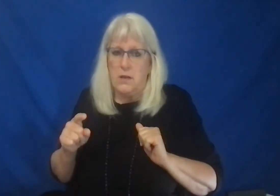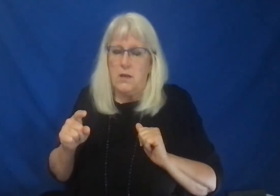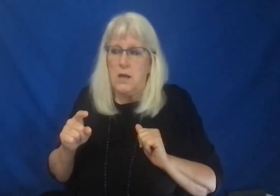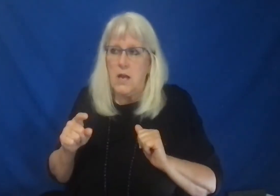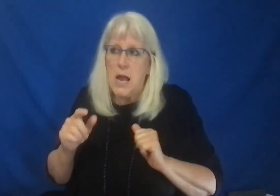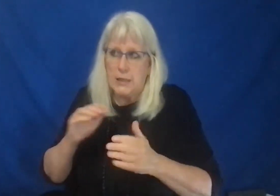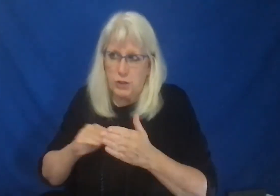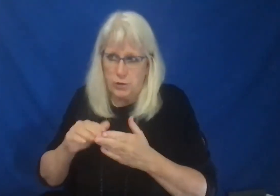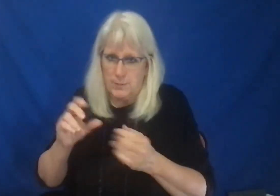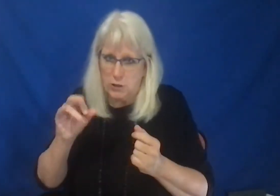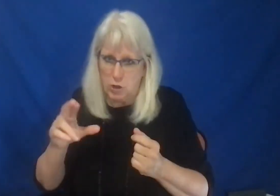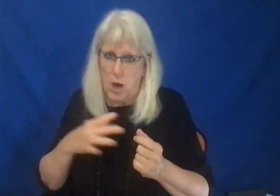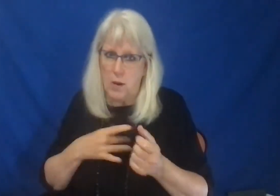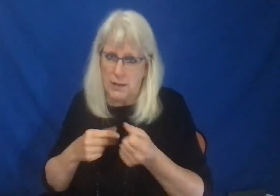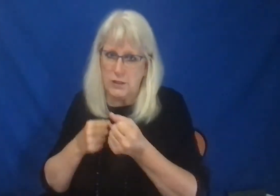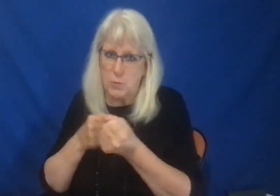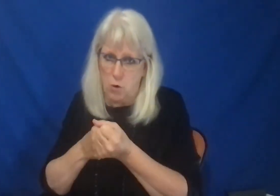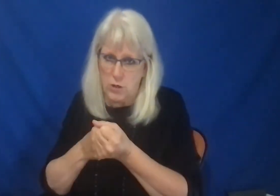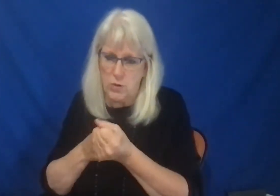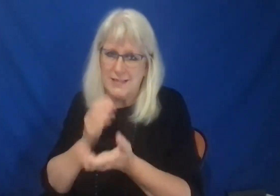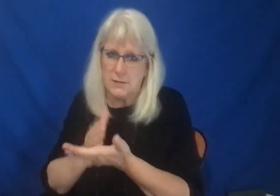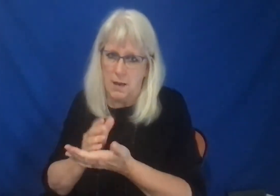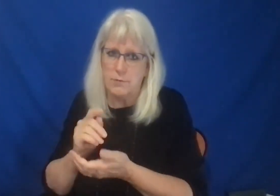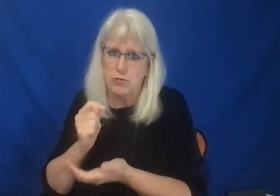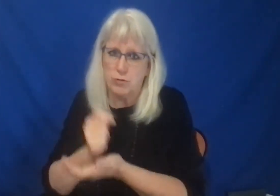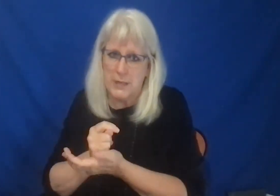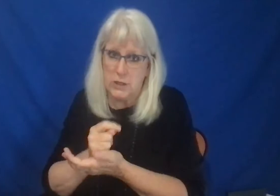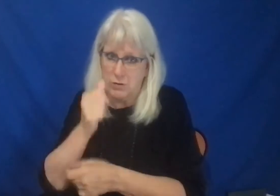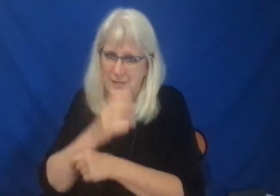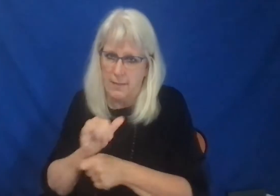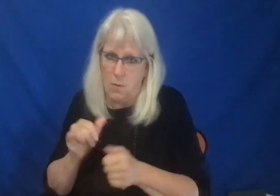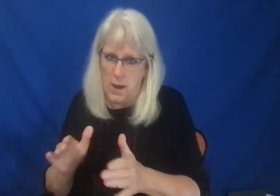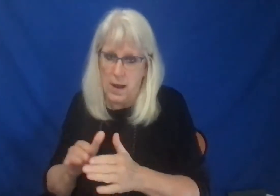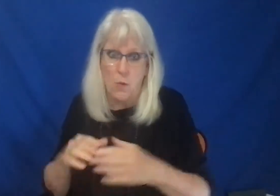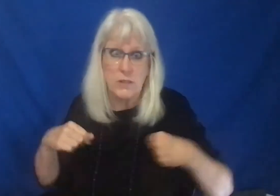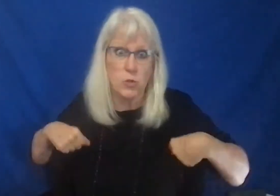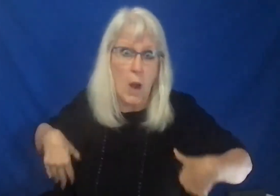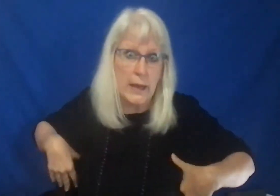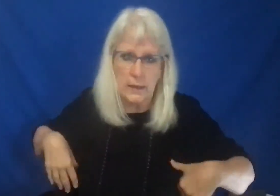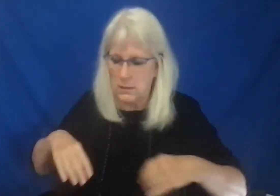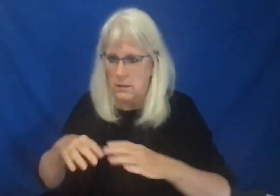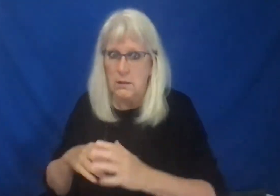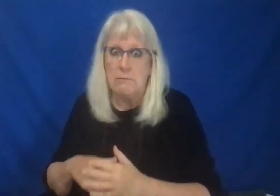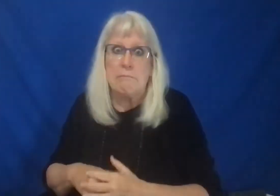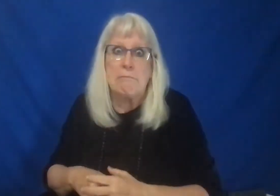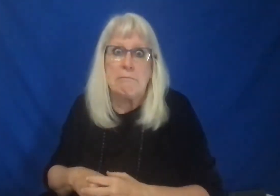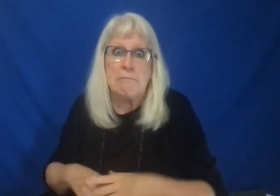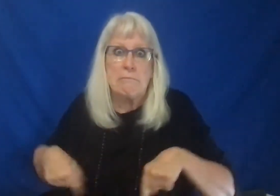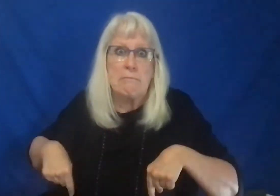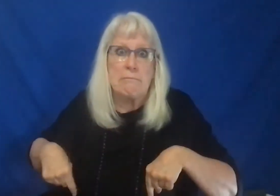way." And, you know, my underarms were super sweaty and I was just like trembling, but I had a very